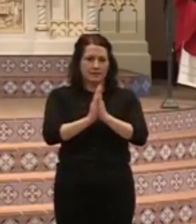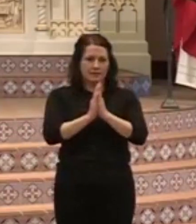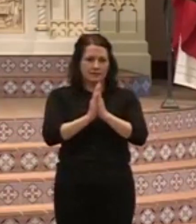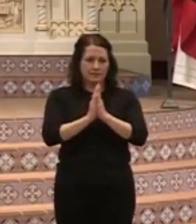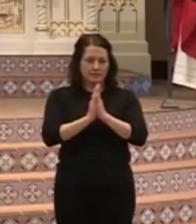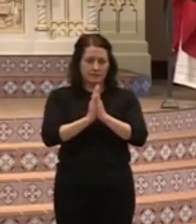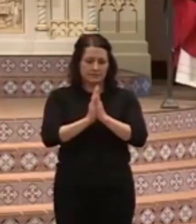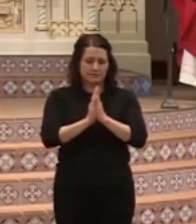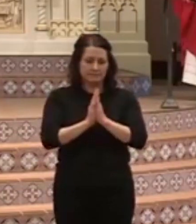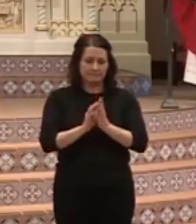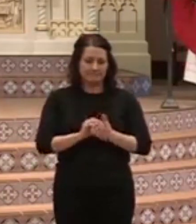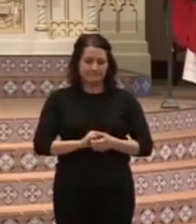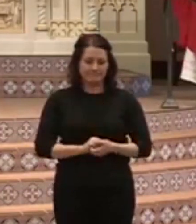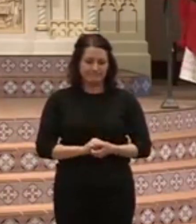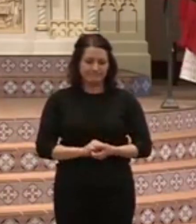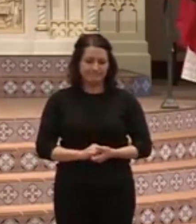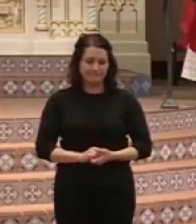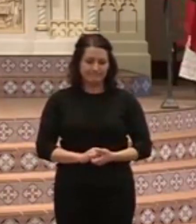Amen.